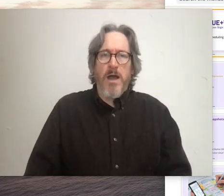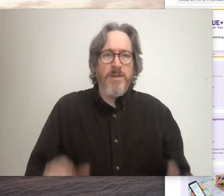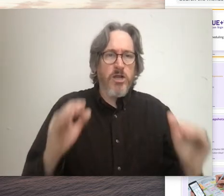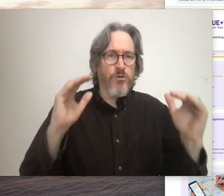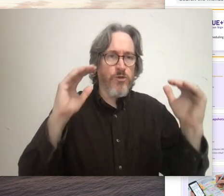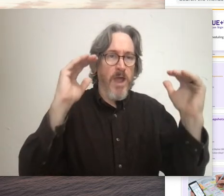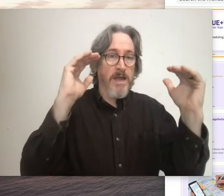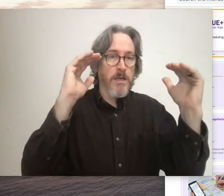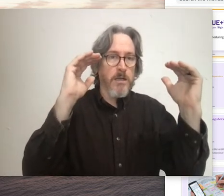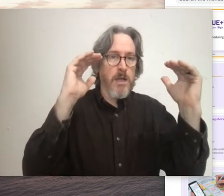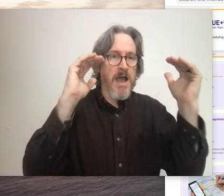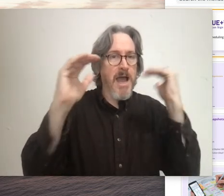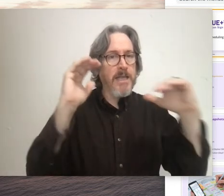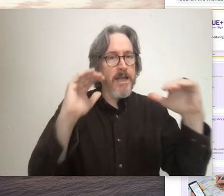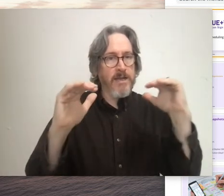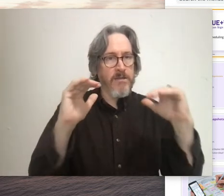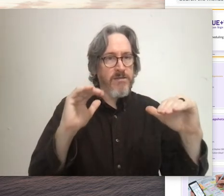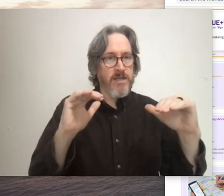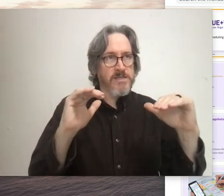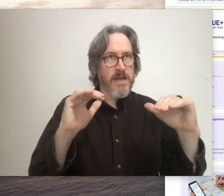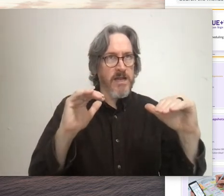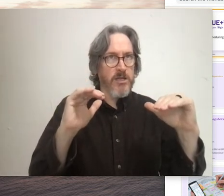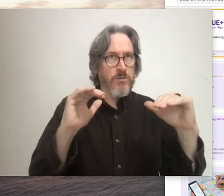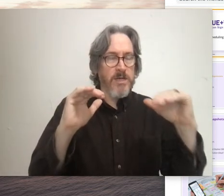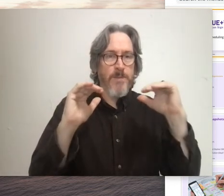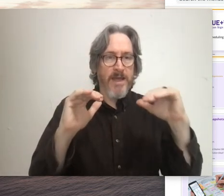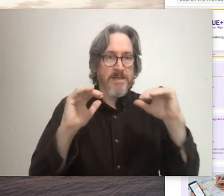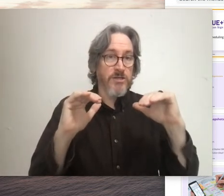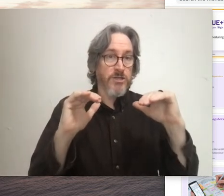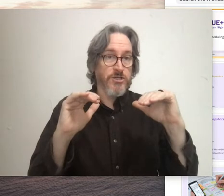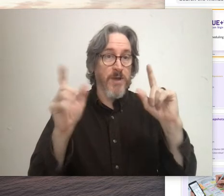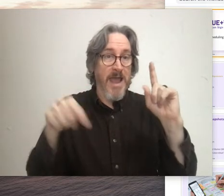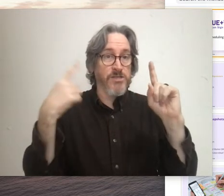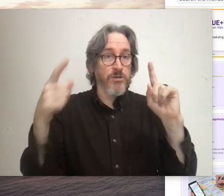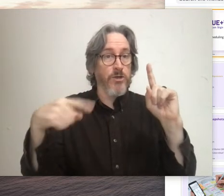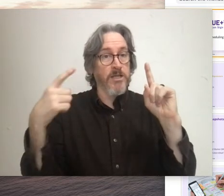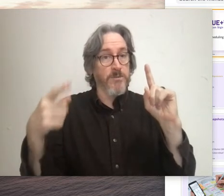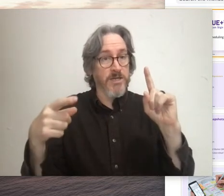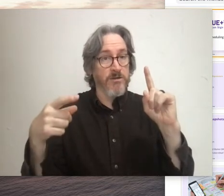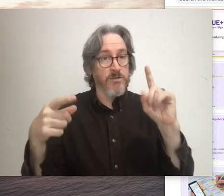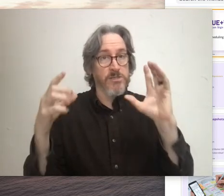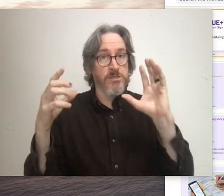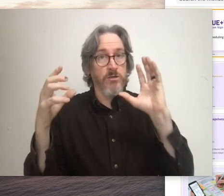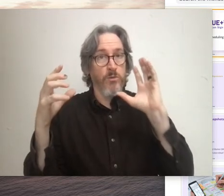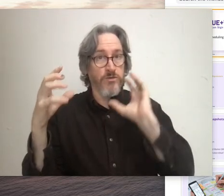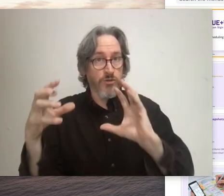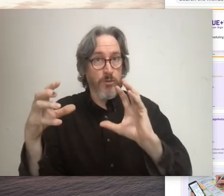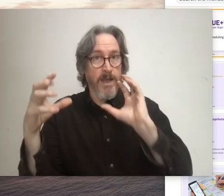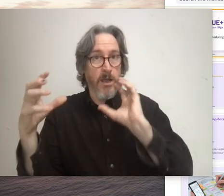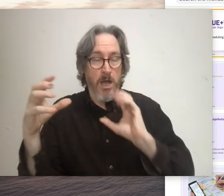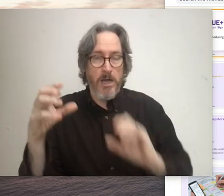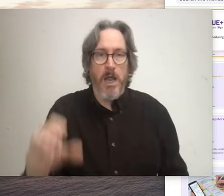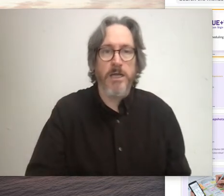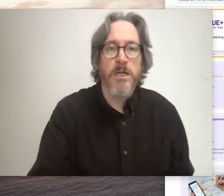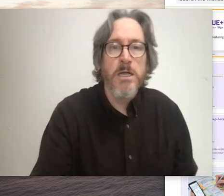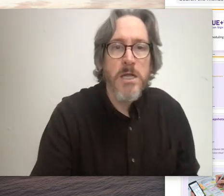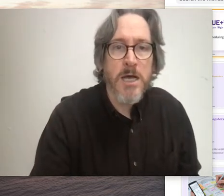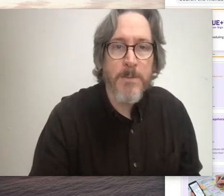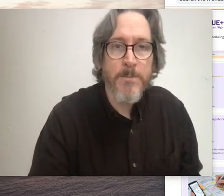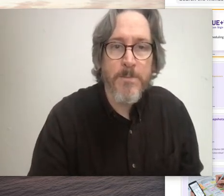So I'm going to go through and highlight the things that you need to pay attention to as you're looking at the materials with True+Way